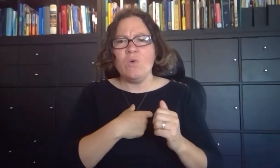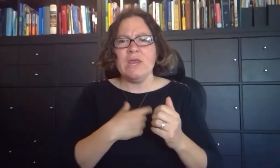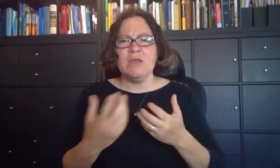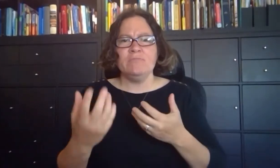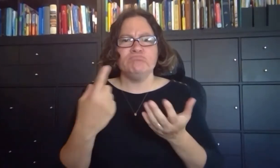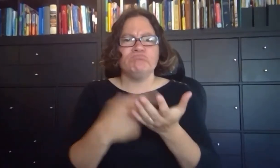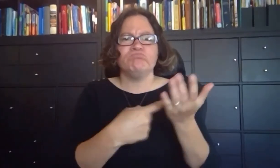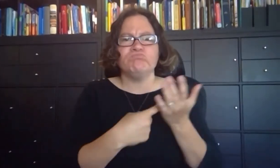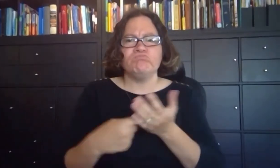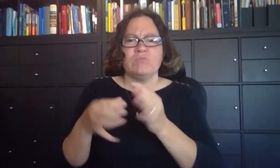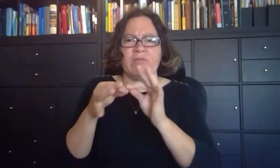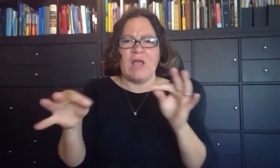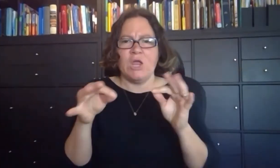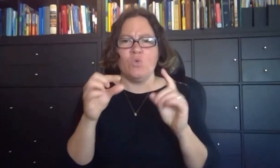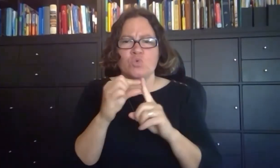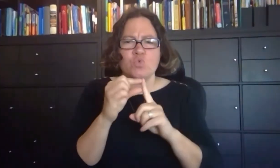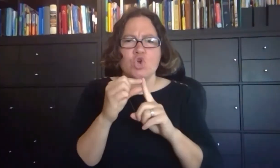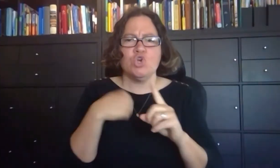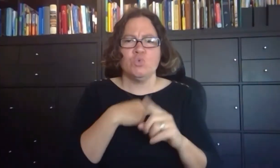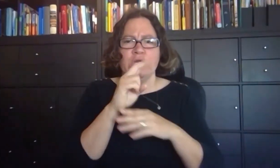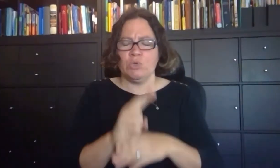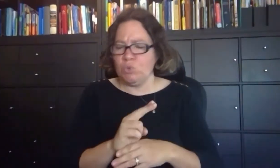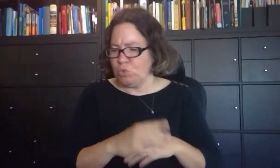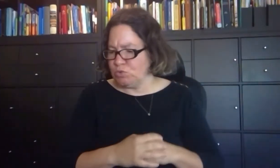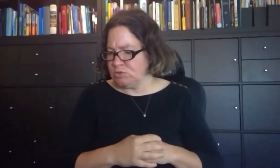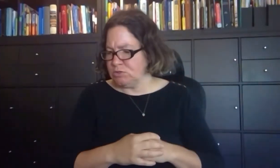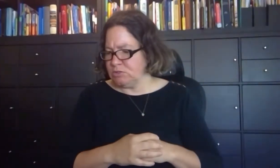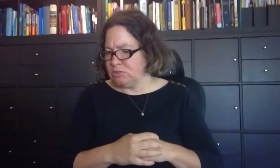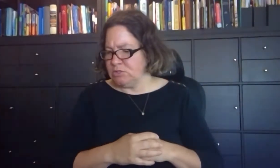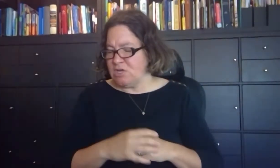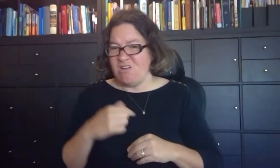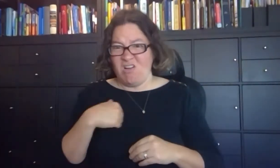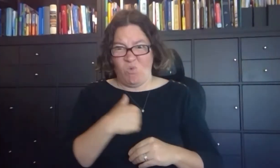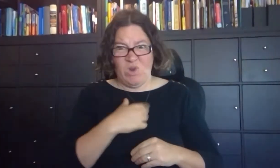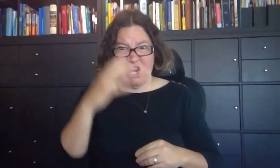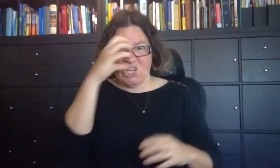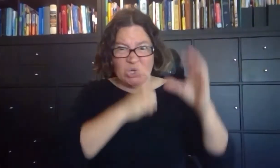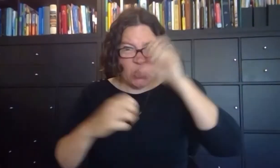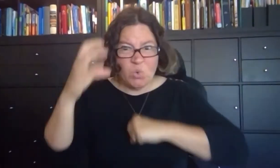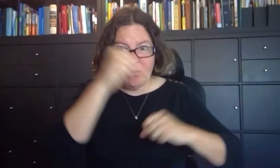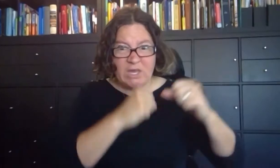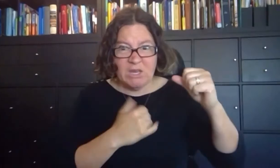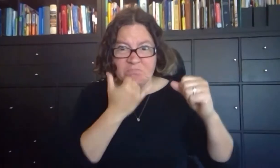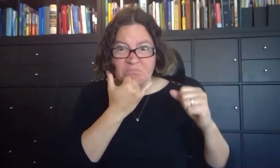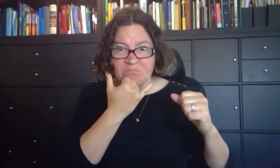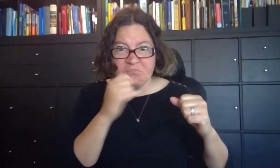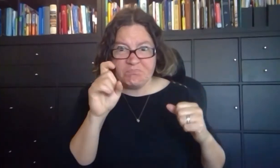discussing and how we are discussing events. What words do we use? Are